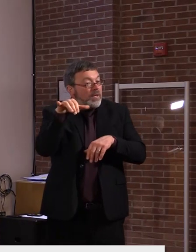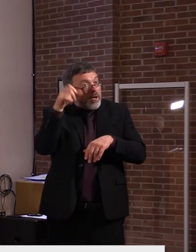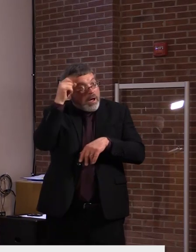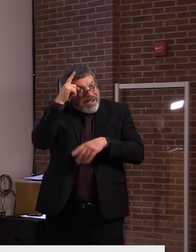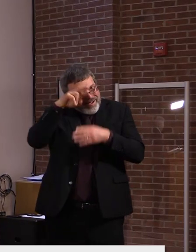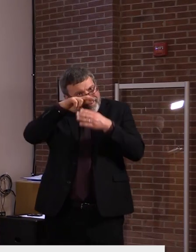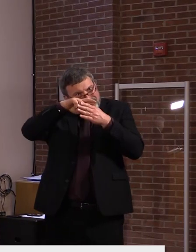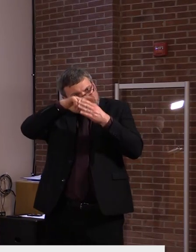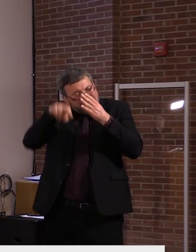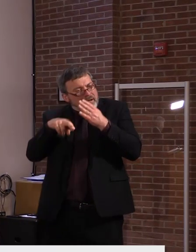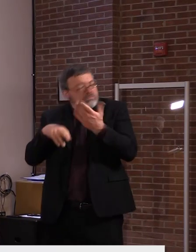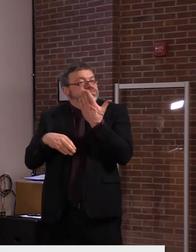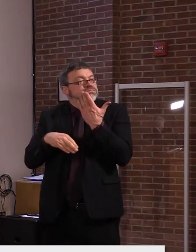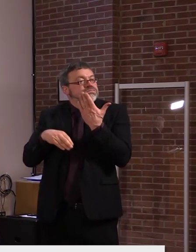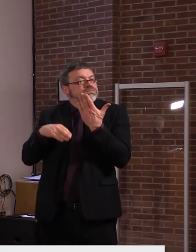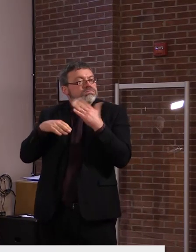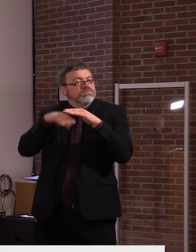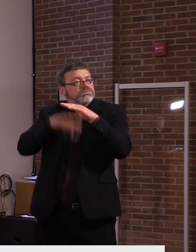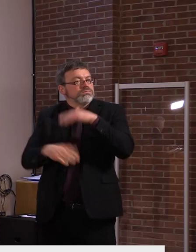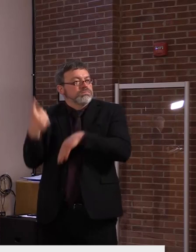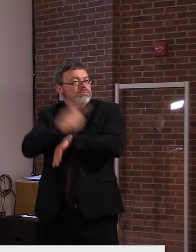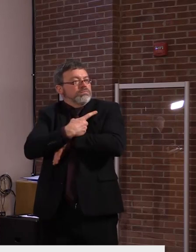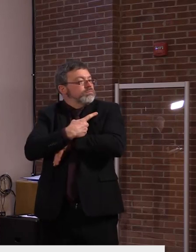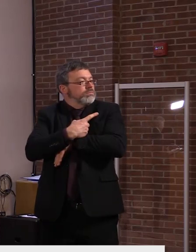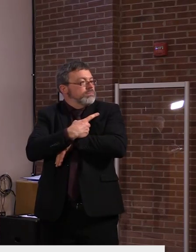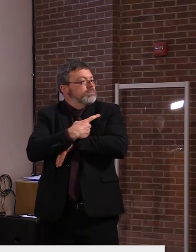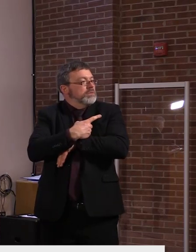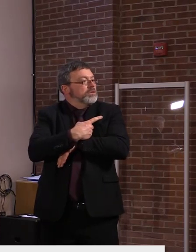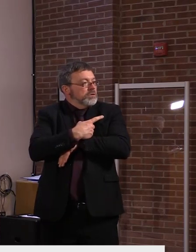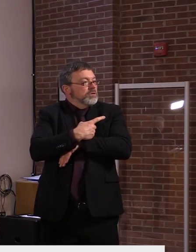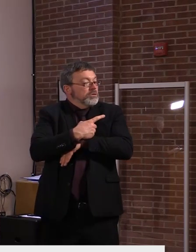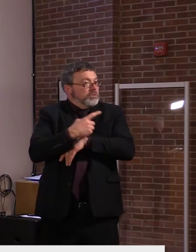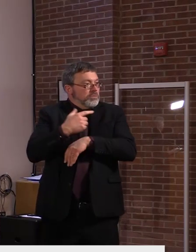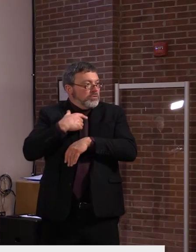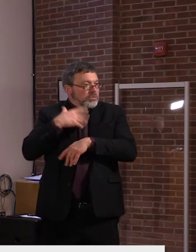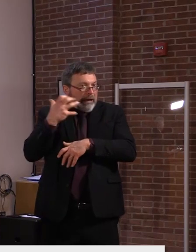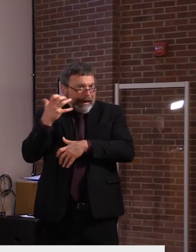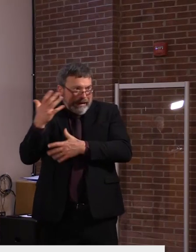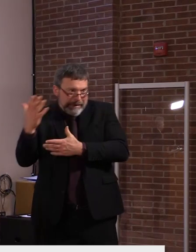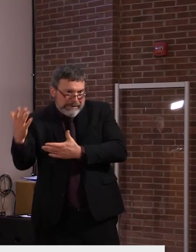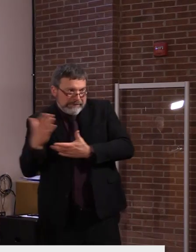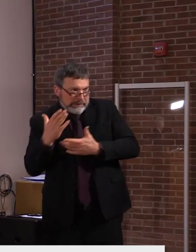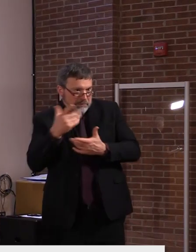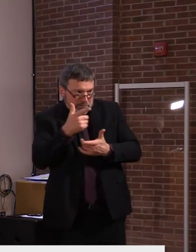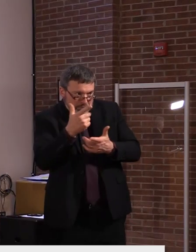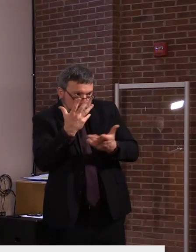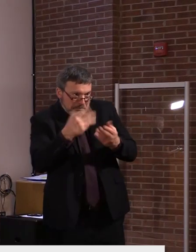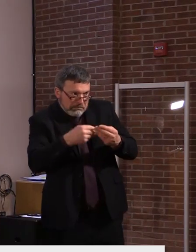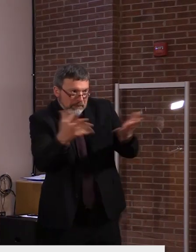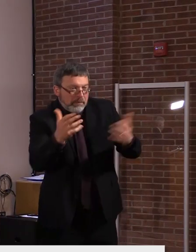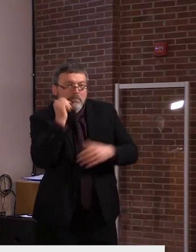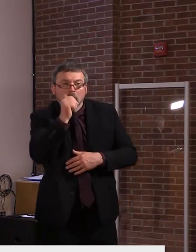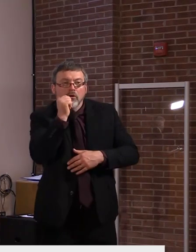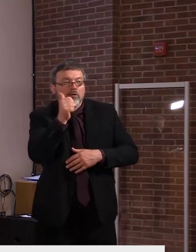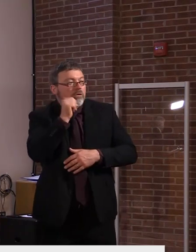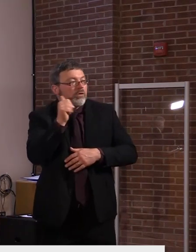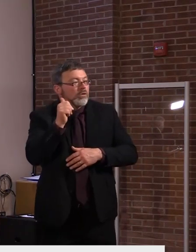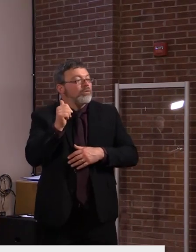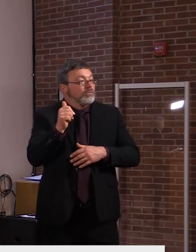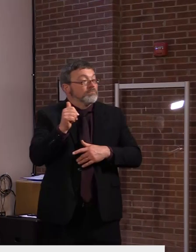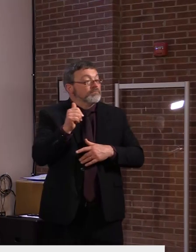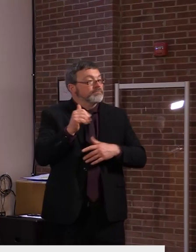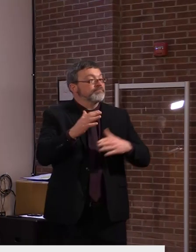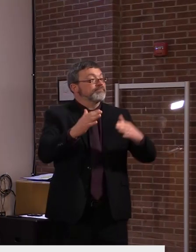on Wednesday at multiple testing sites across the state. The take-home tests are PCR